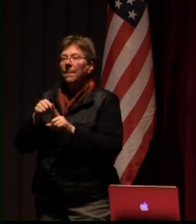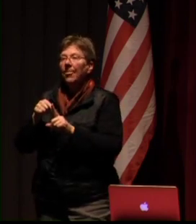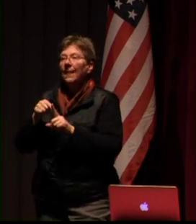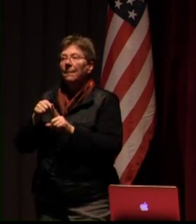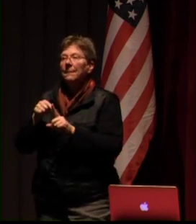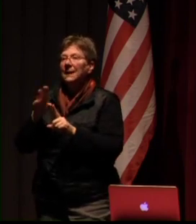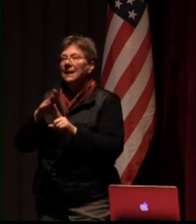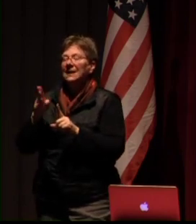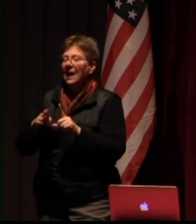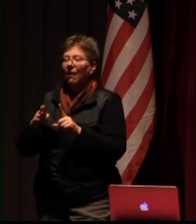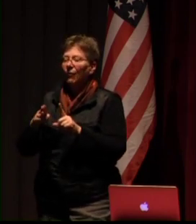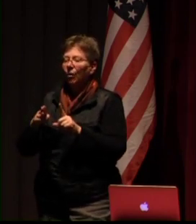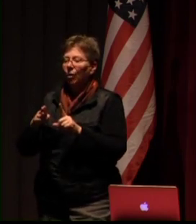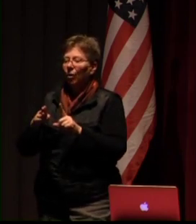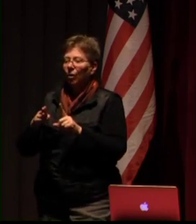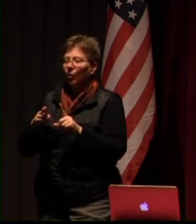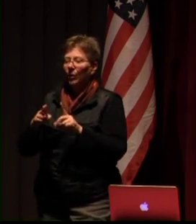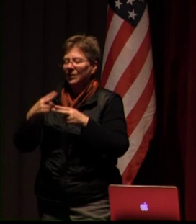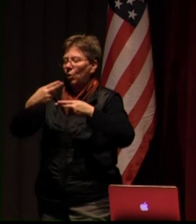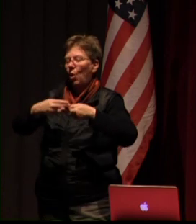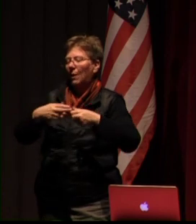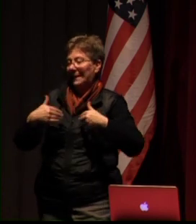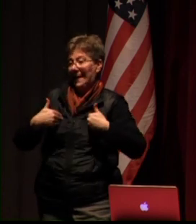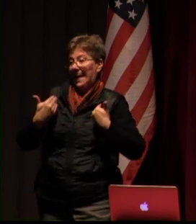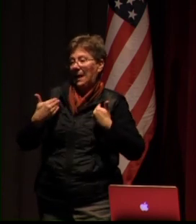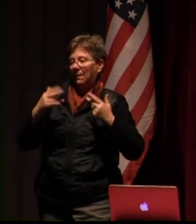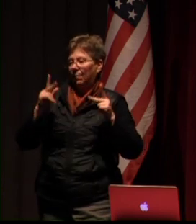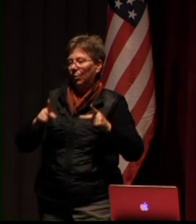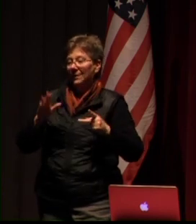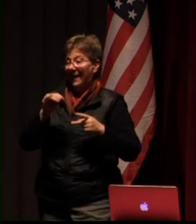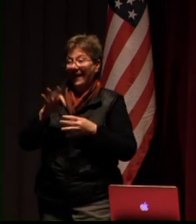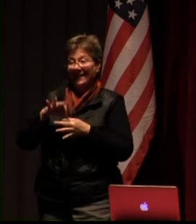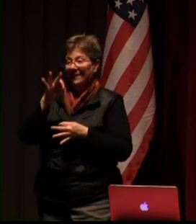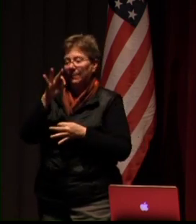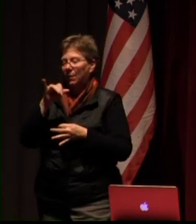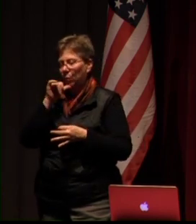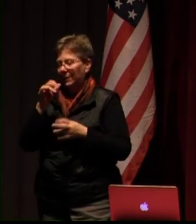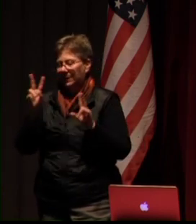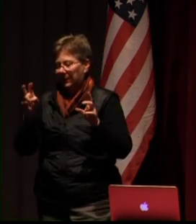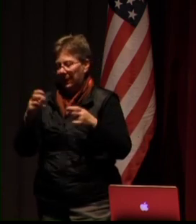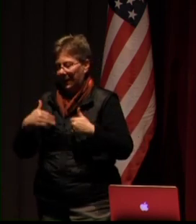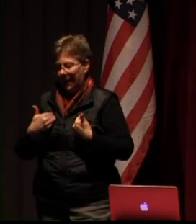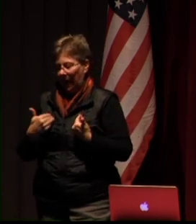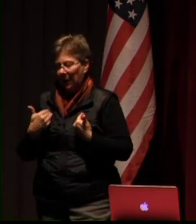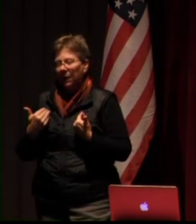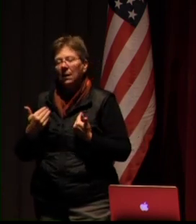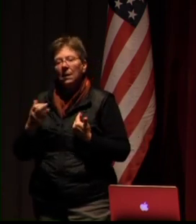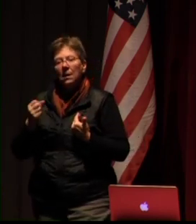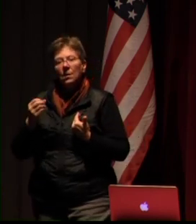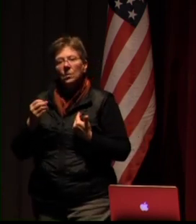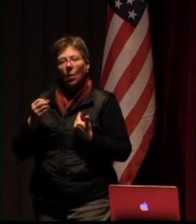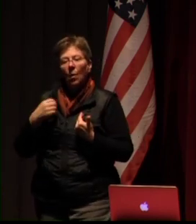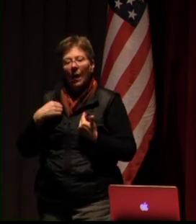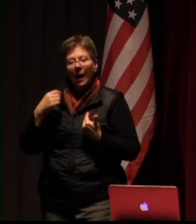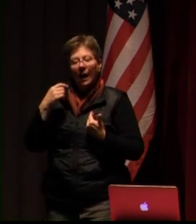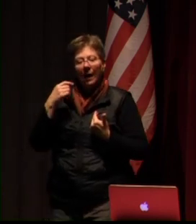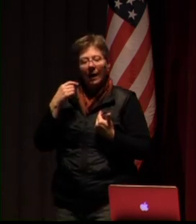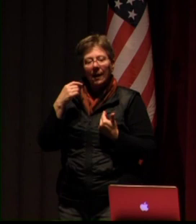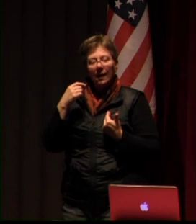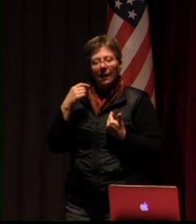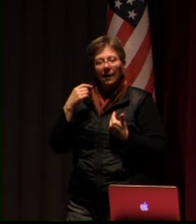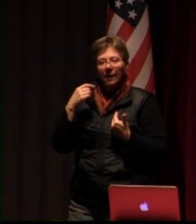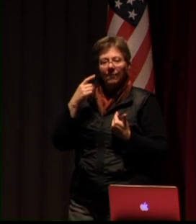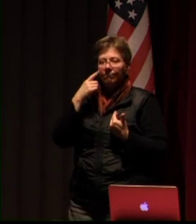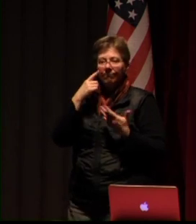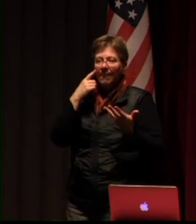he never really came off as a young person. I'm not sure he was ever young in spirit, de Gaulle. So I'd say maybe partly, but I think we shouldn't take it too far, I would